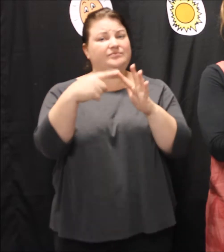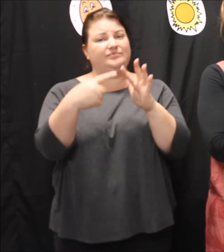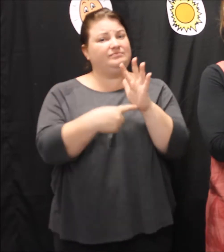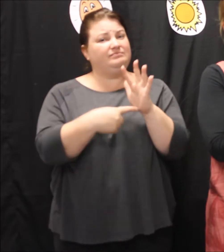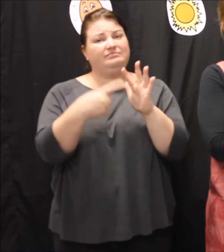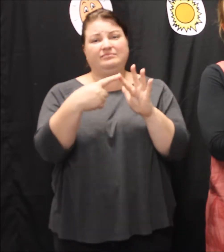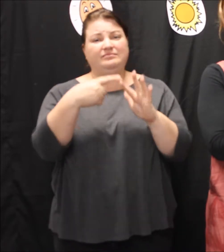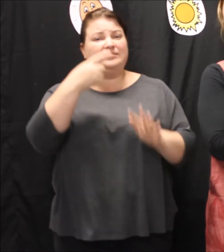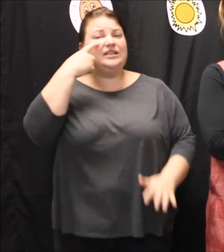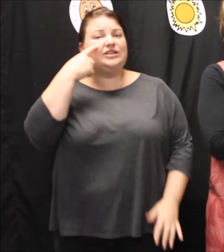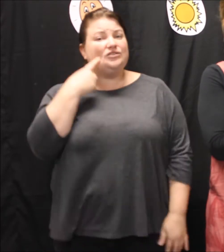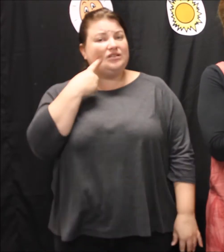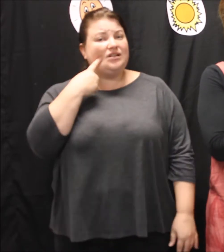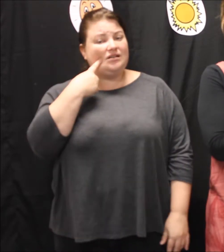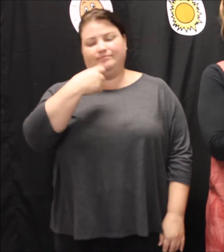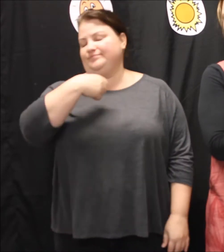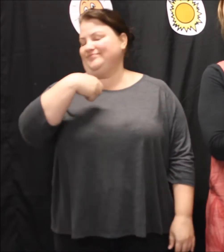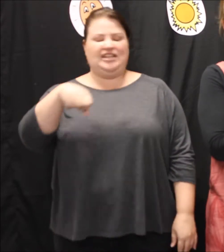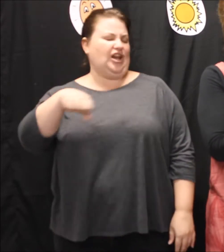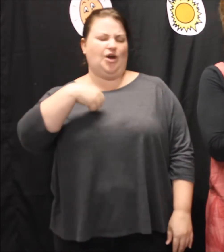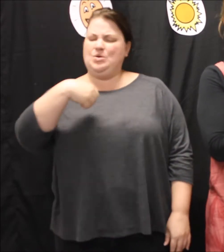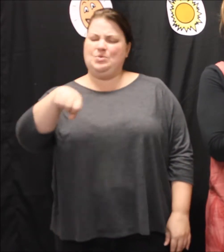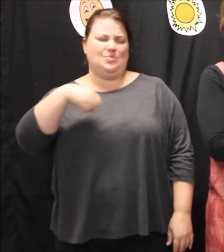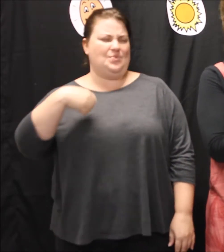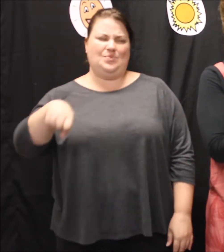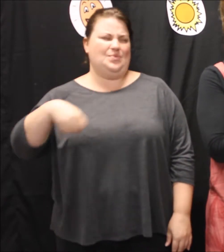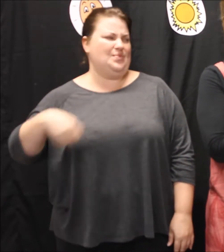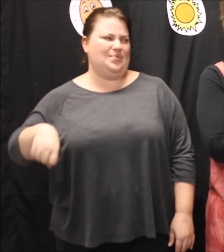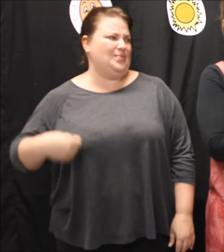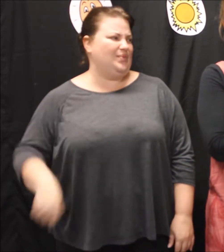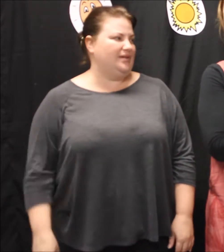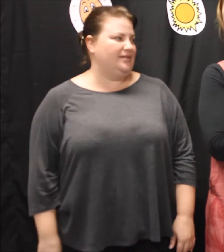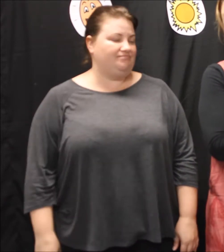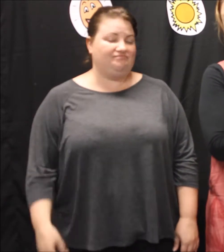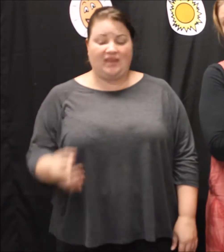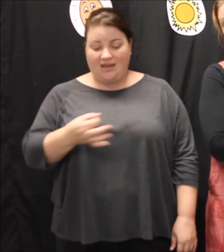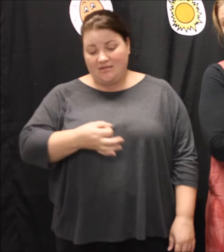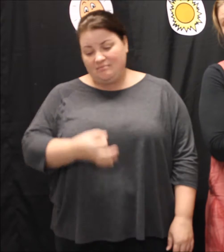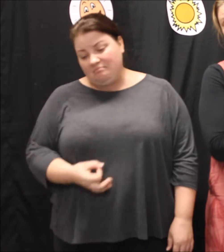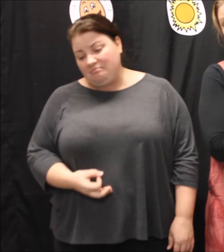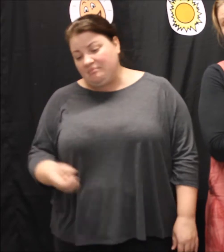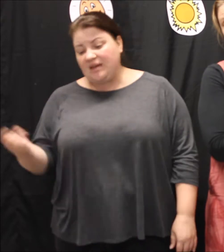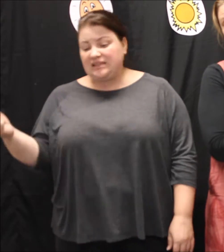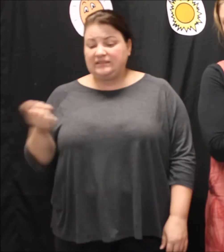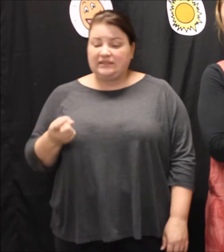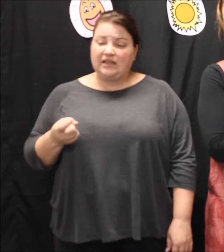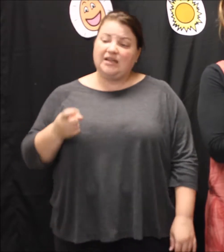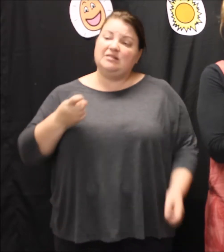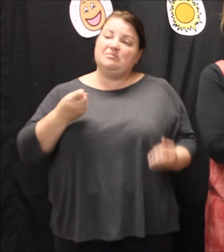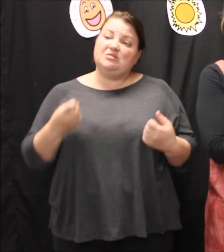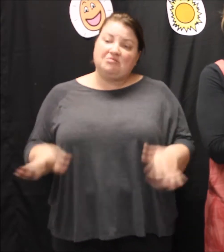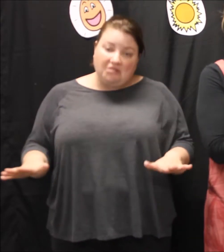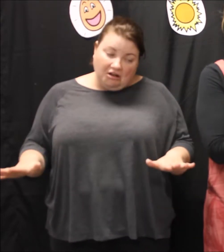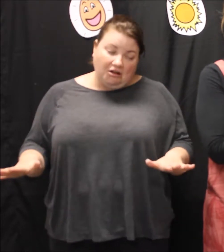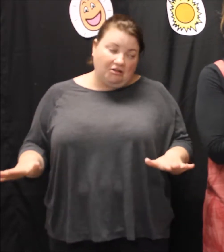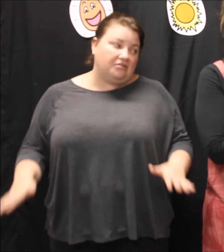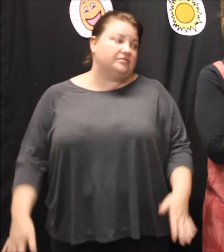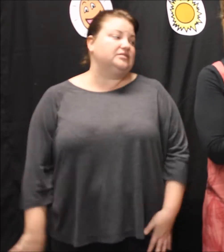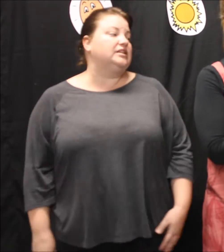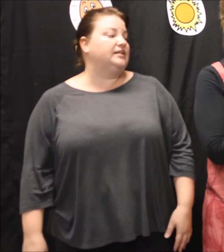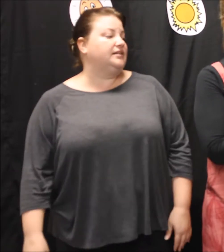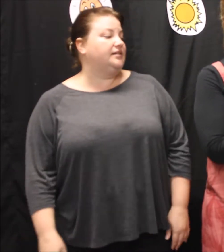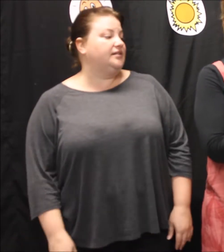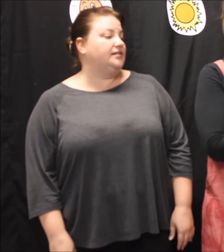cry? Goodness, no. Buttons come and buttons